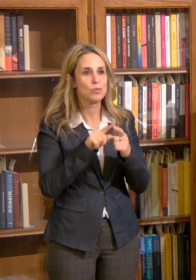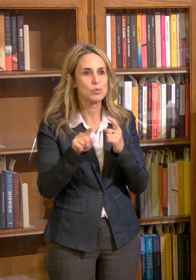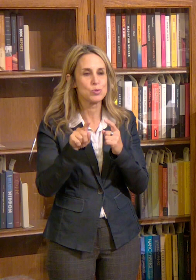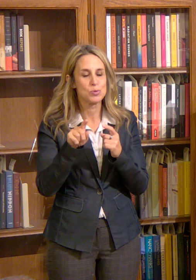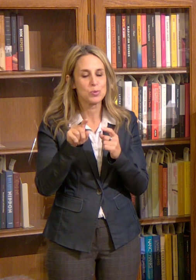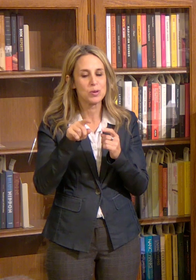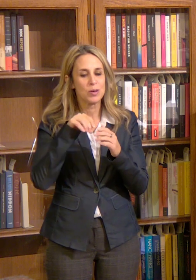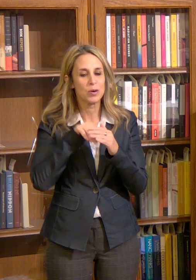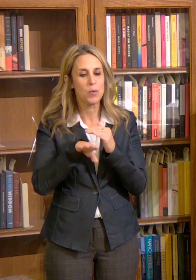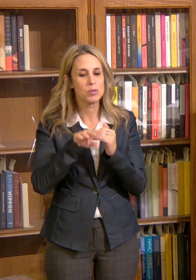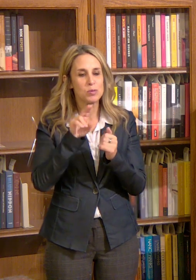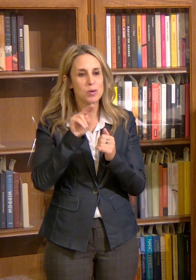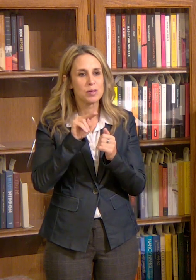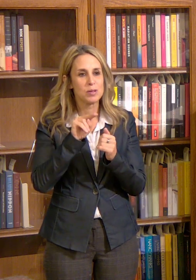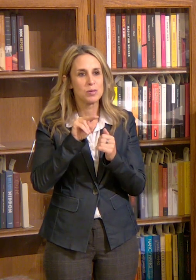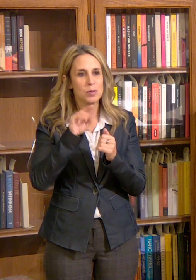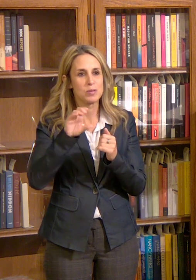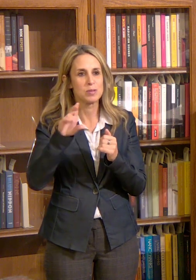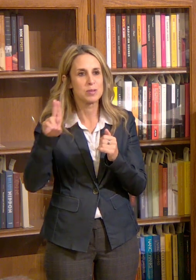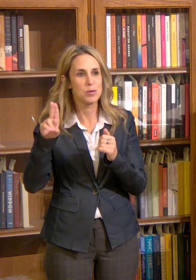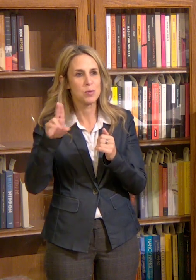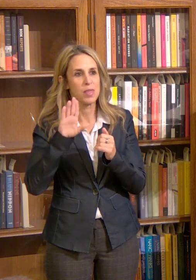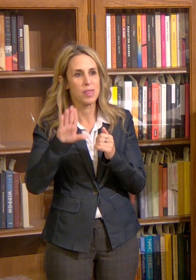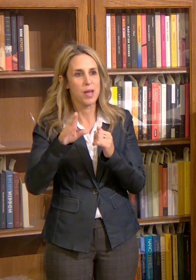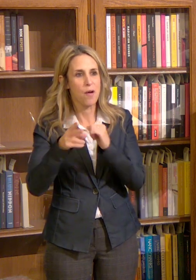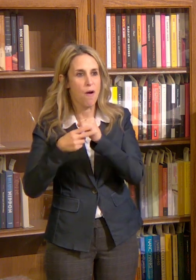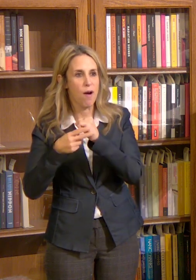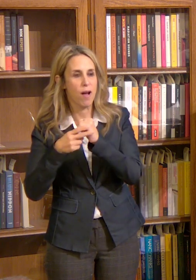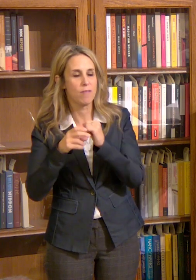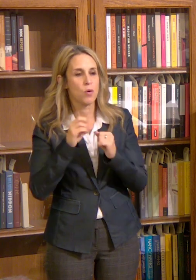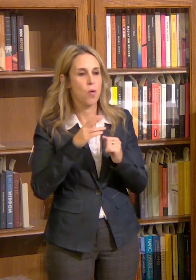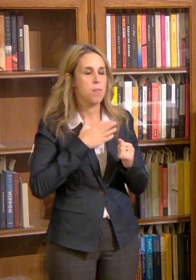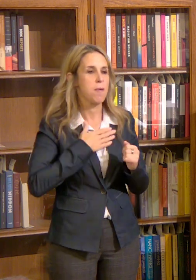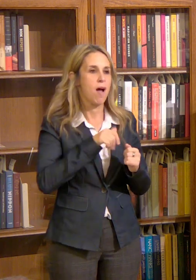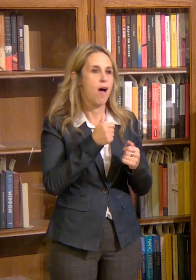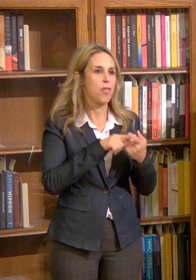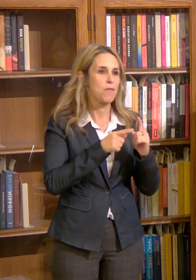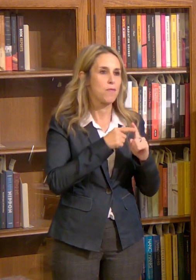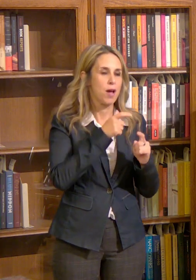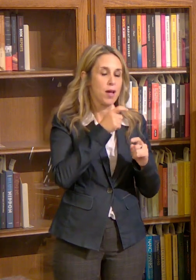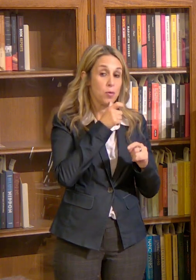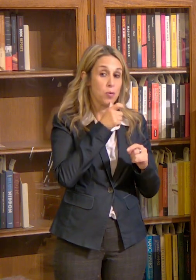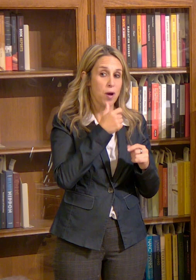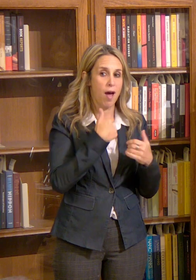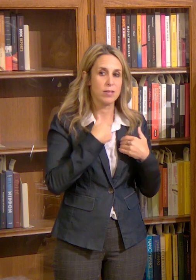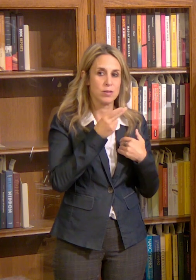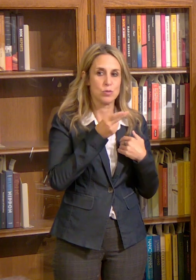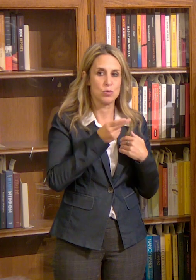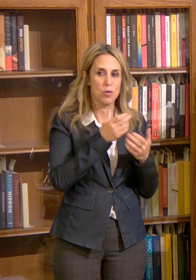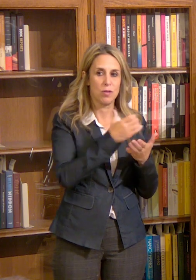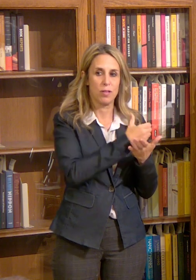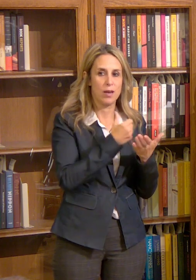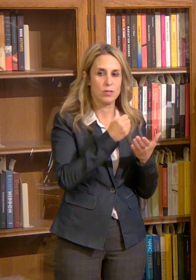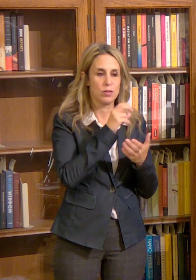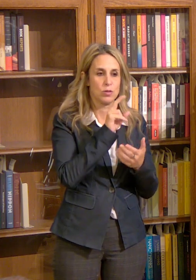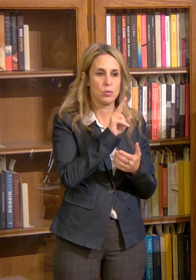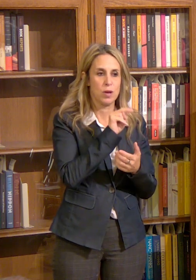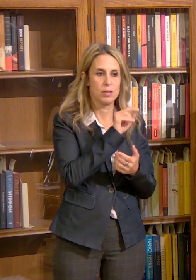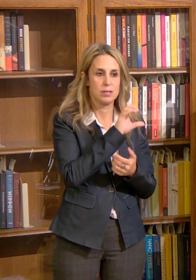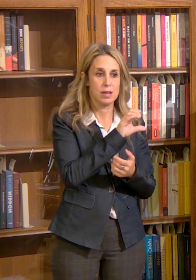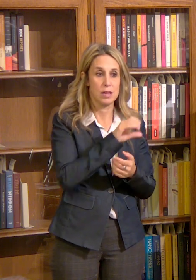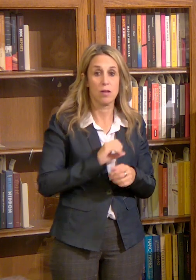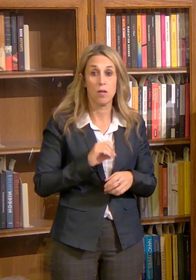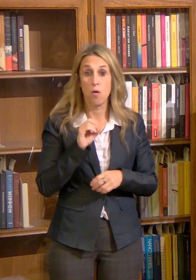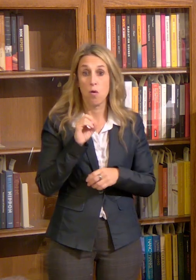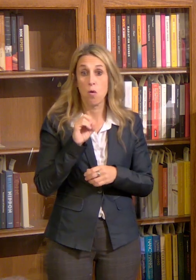archiv or to call my good friend shatra pal over at the southern historical collection at UNCC or